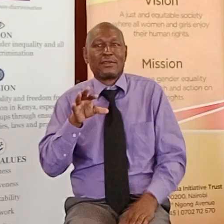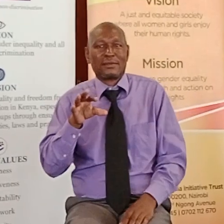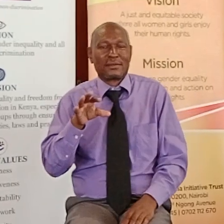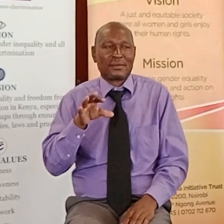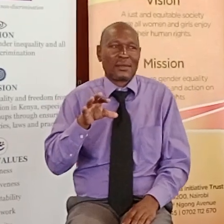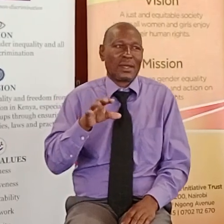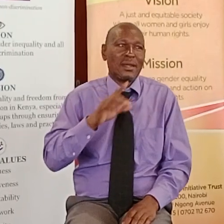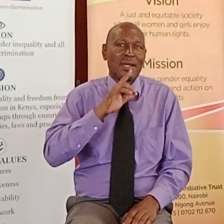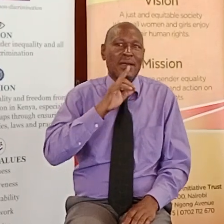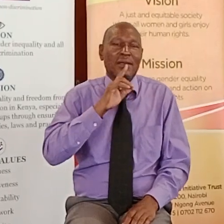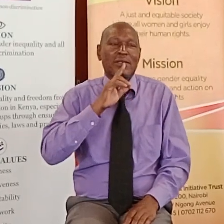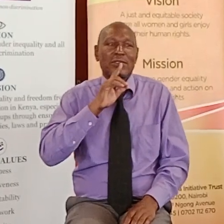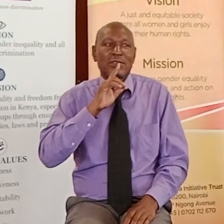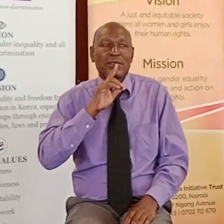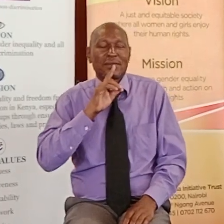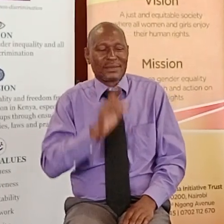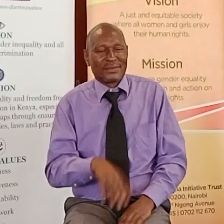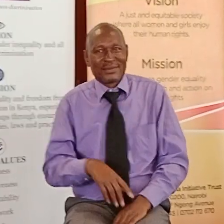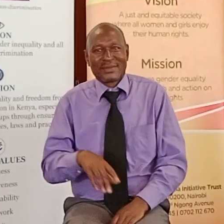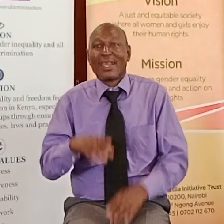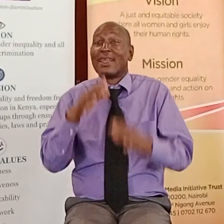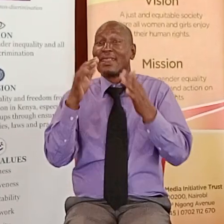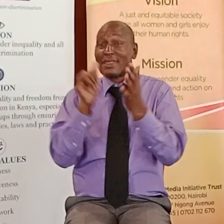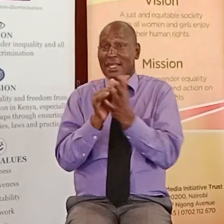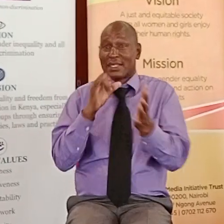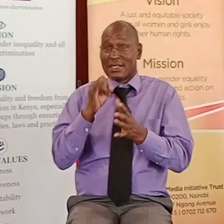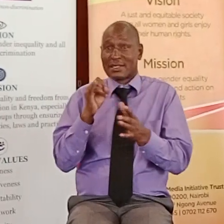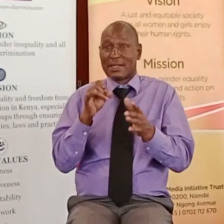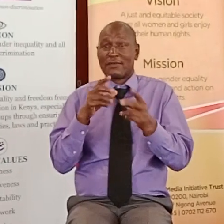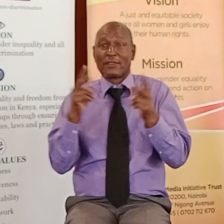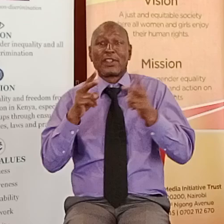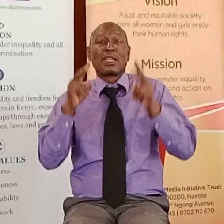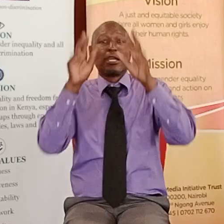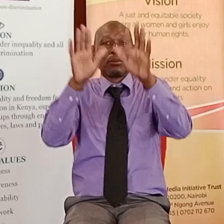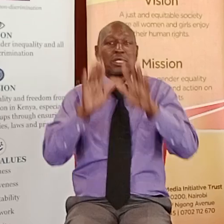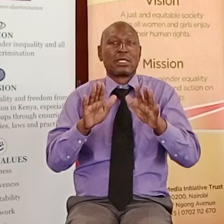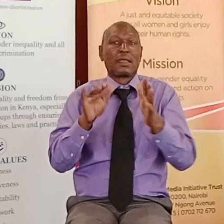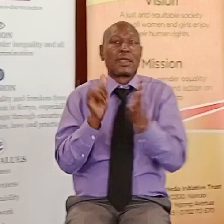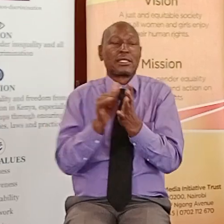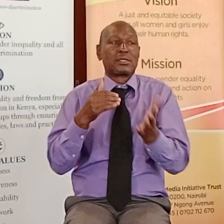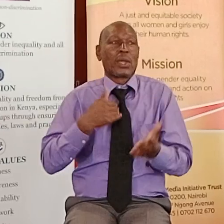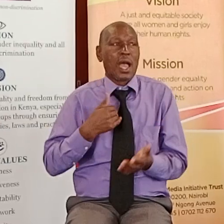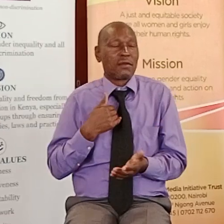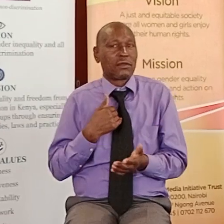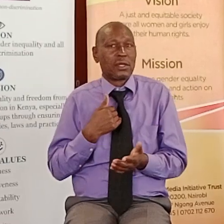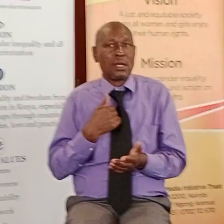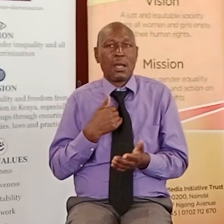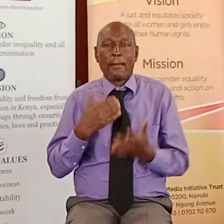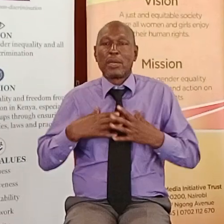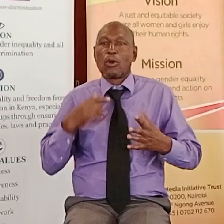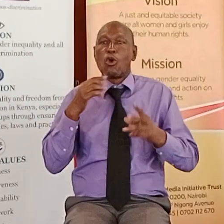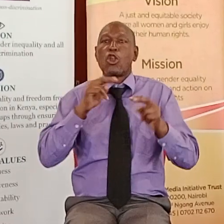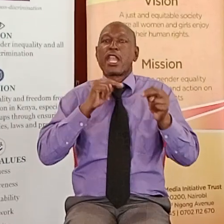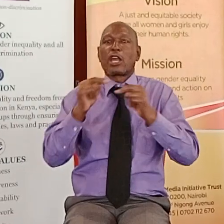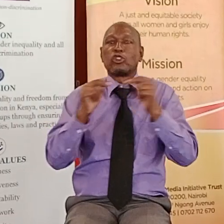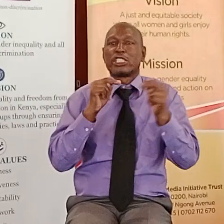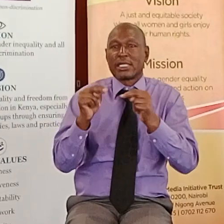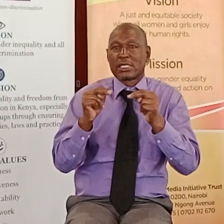for those who are preparing for COP. That is also very critical to ensure those who negotiate on our behalf as